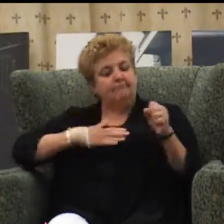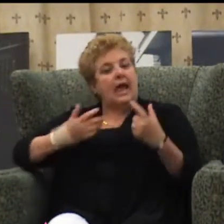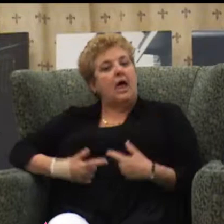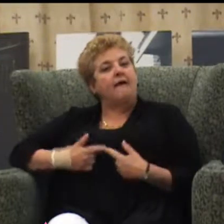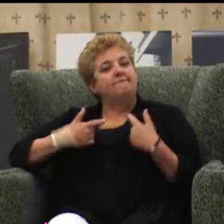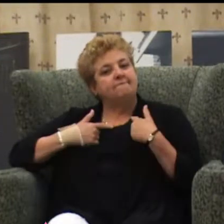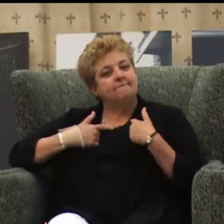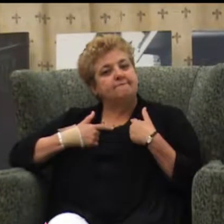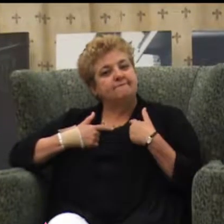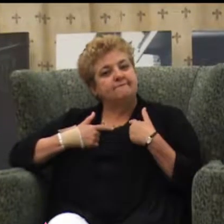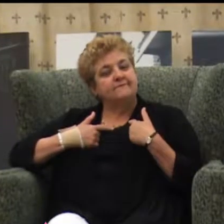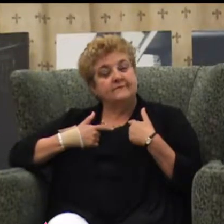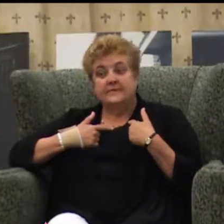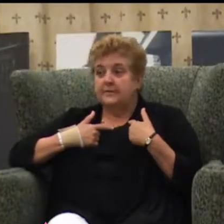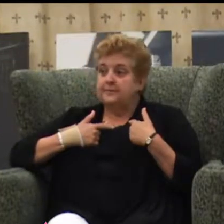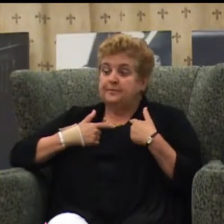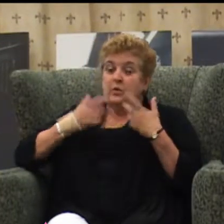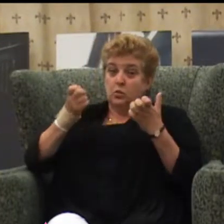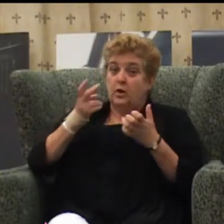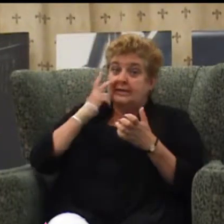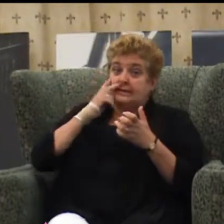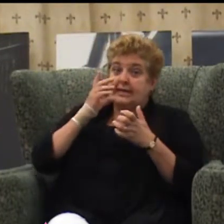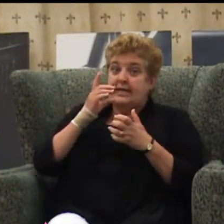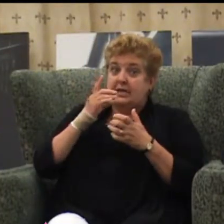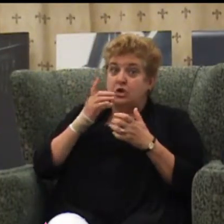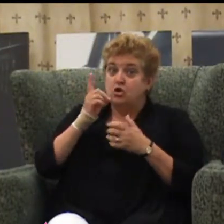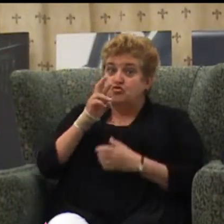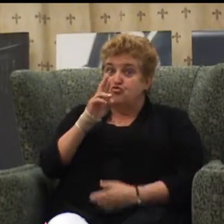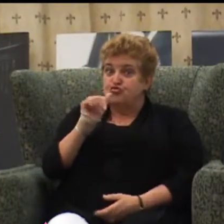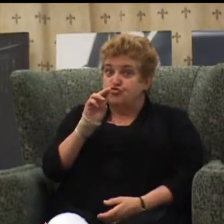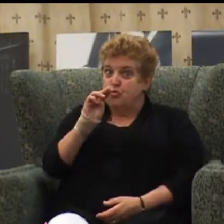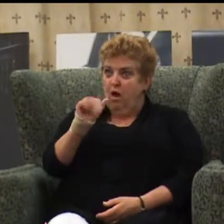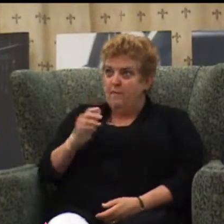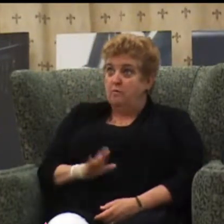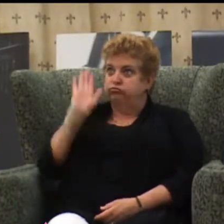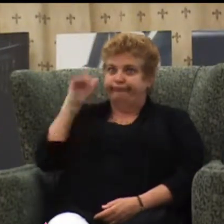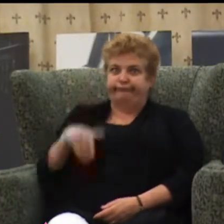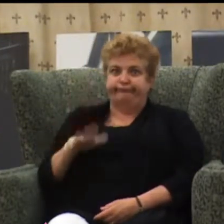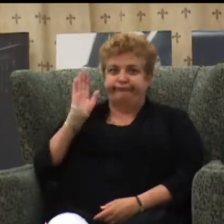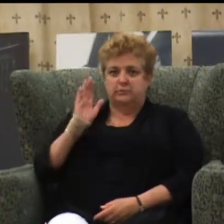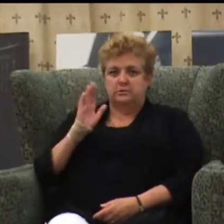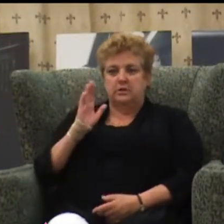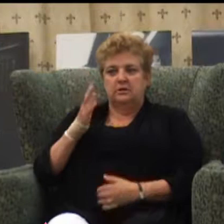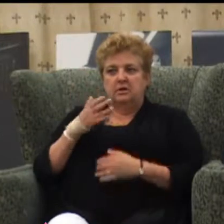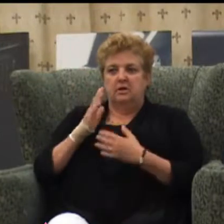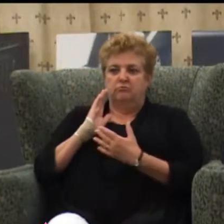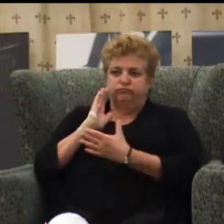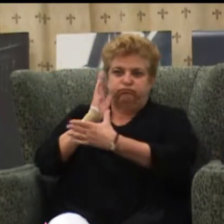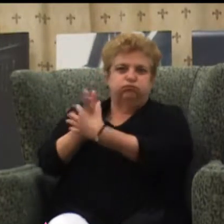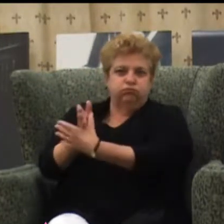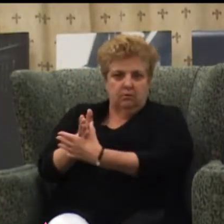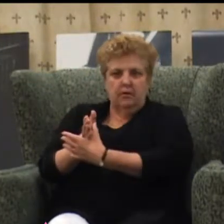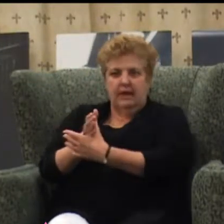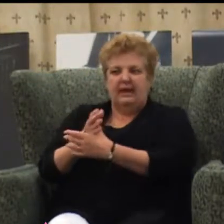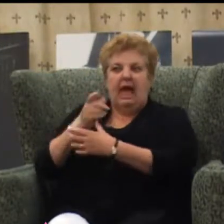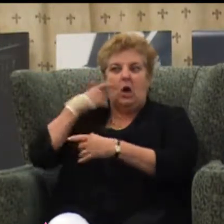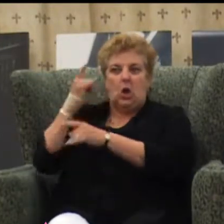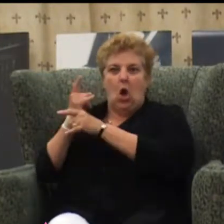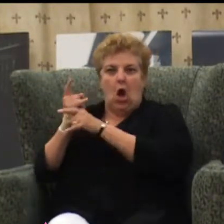You know, you want to see some drama? Get between an alcoholic and a drink. Want to see some drama in my life? Get between me and